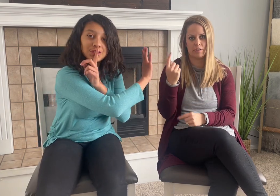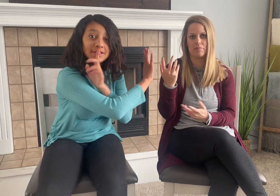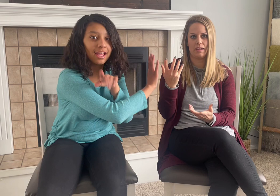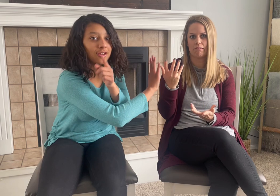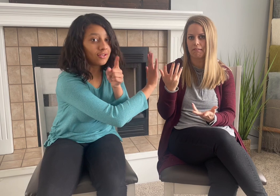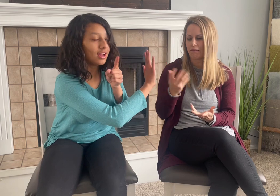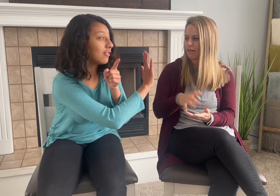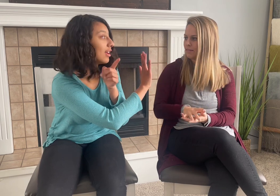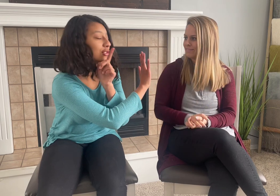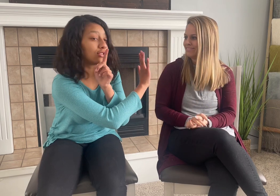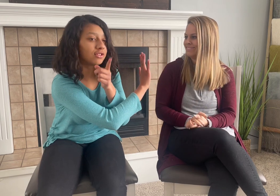something.